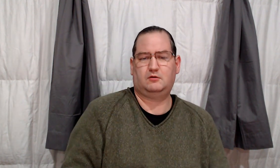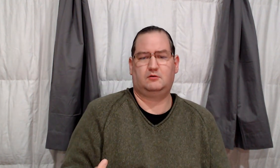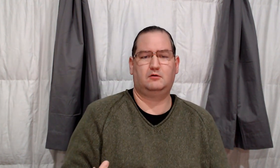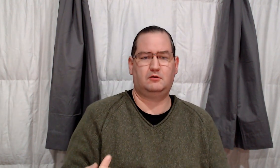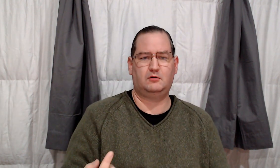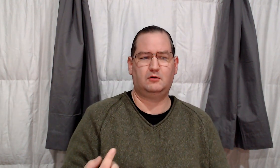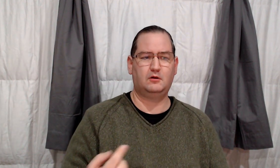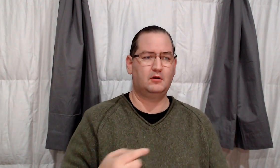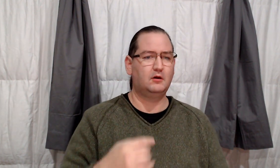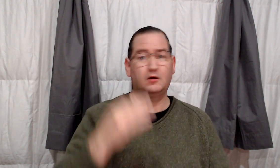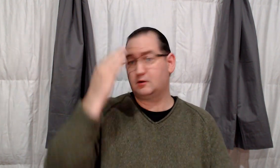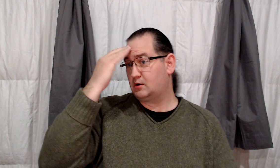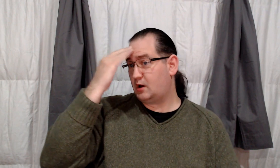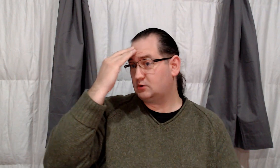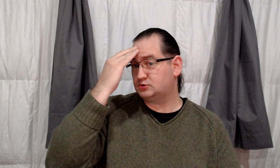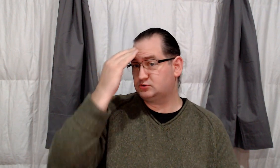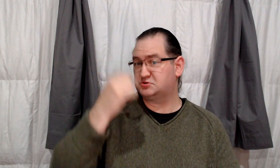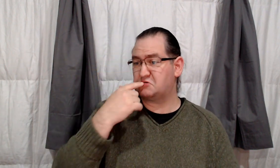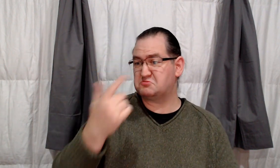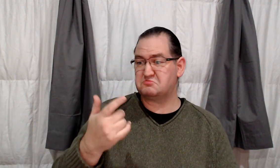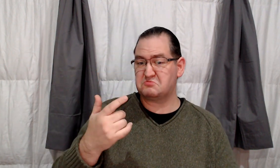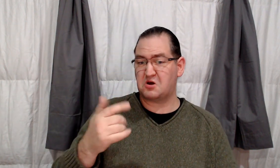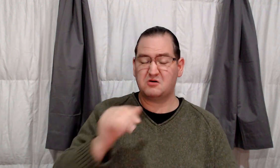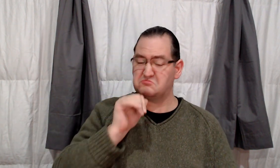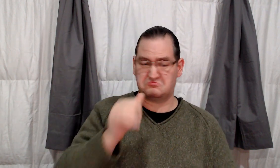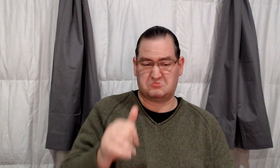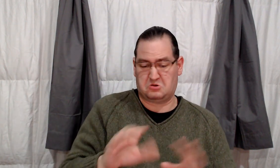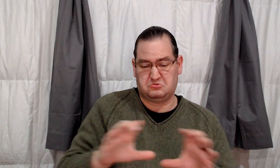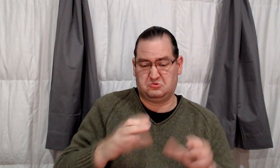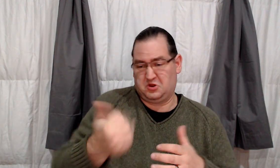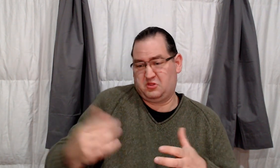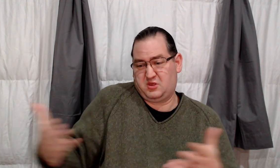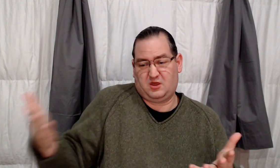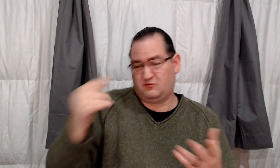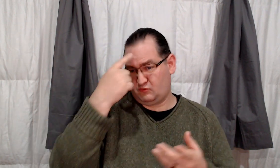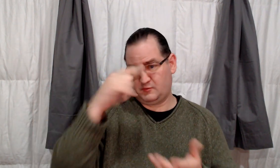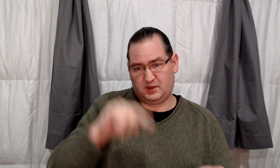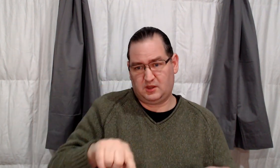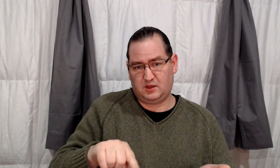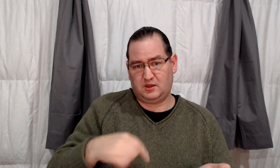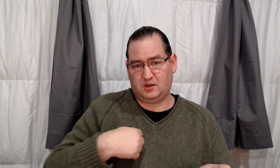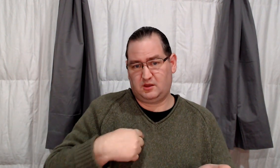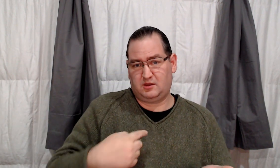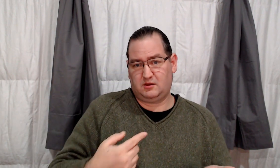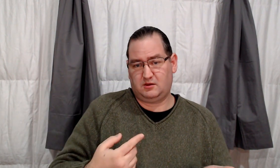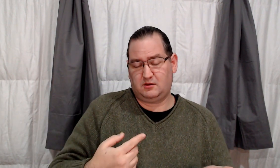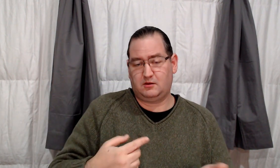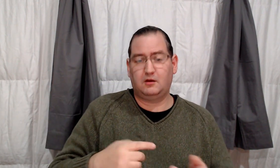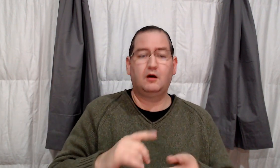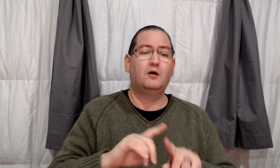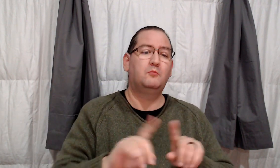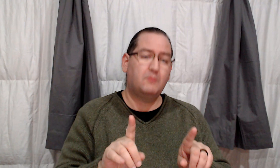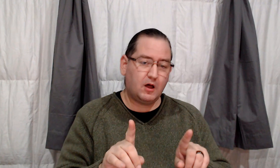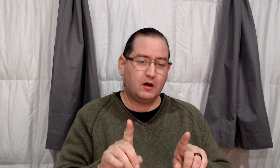chances are that that part still believes it's doing for you what it did when you were a kid and you gave it that